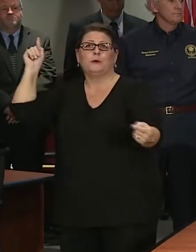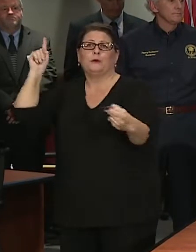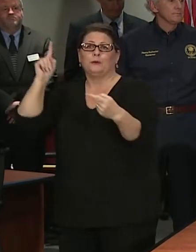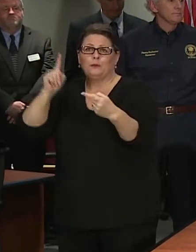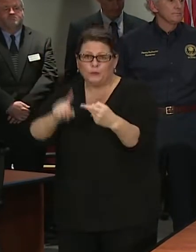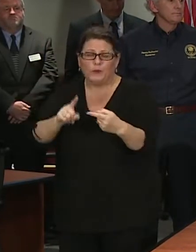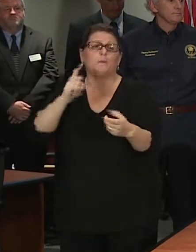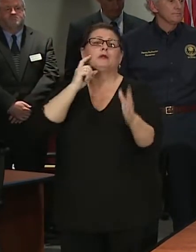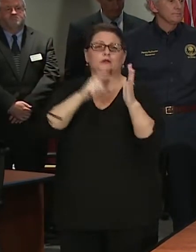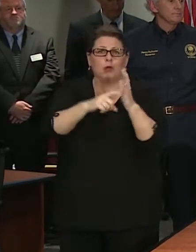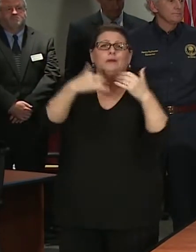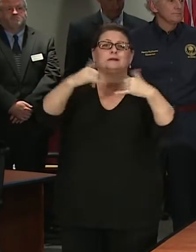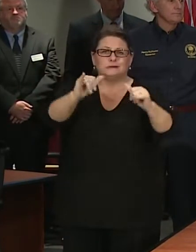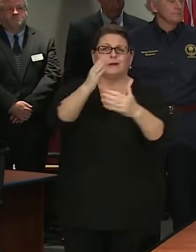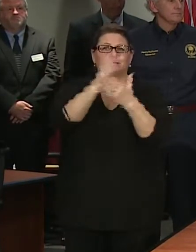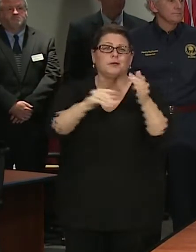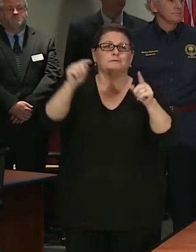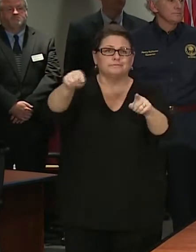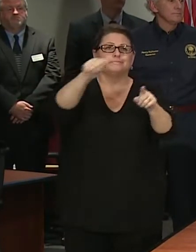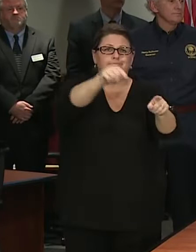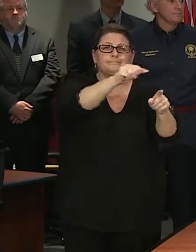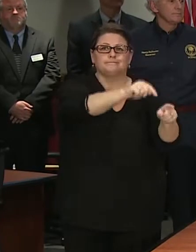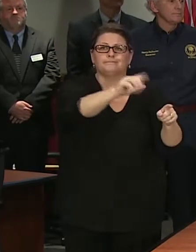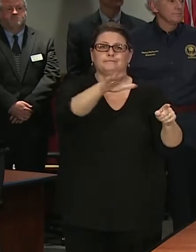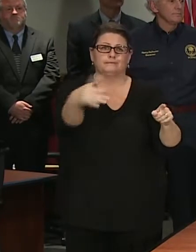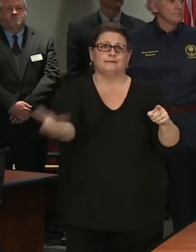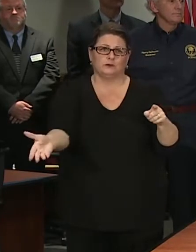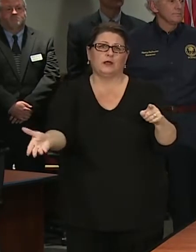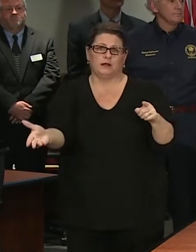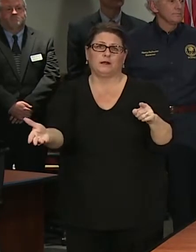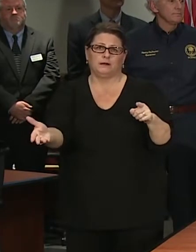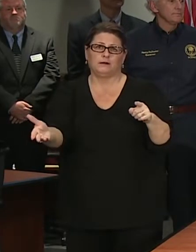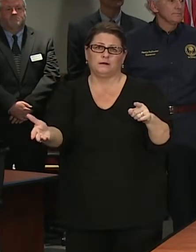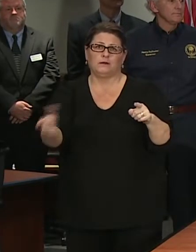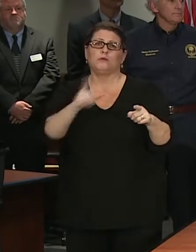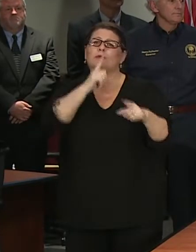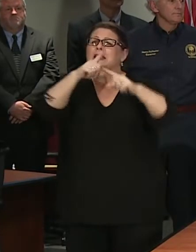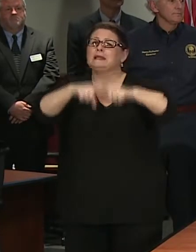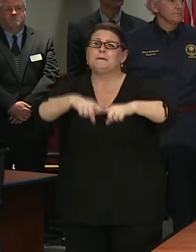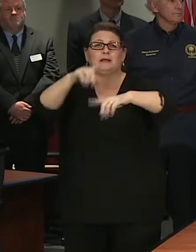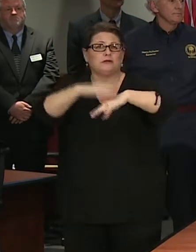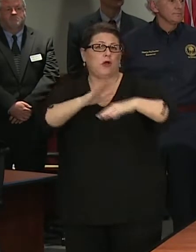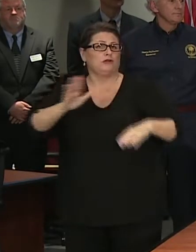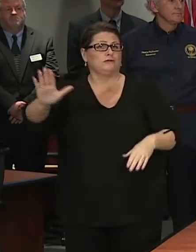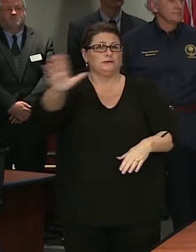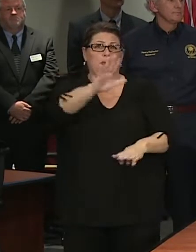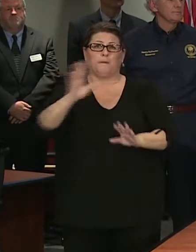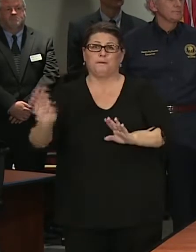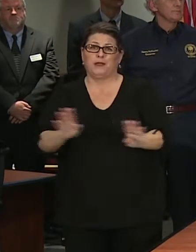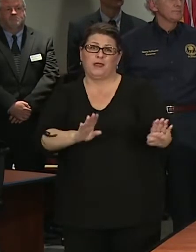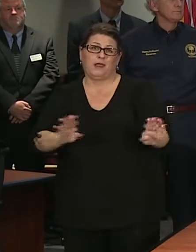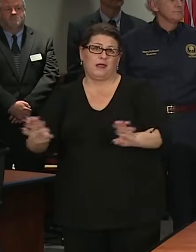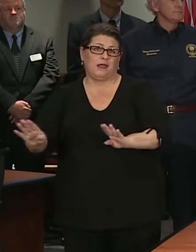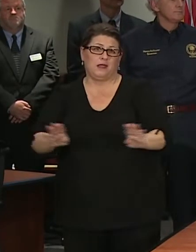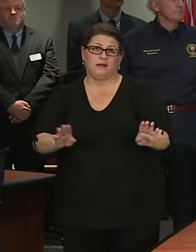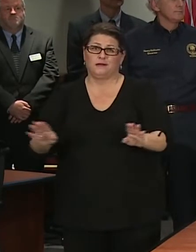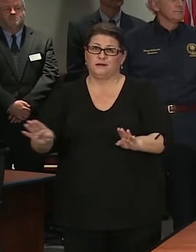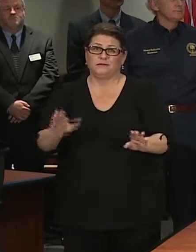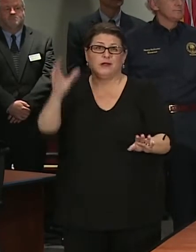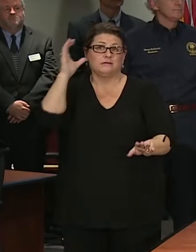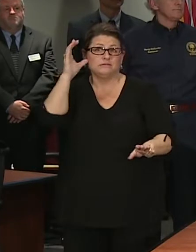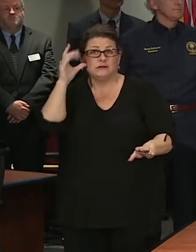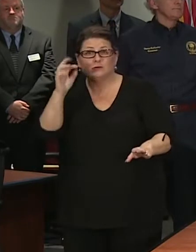virus. Our ability to combat the spread of the disease will depend on the actions that each of us takes. This